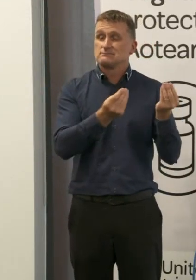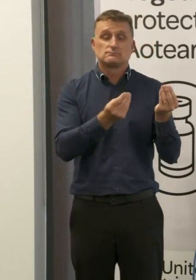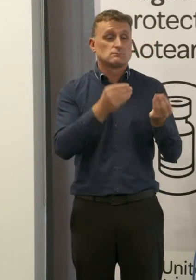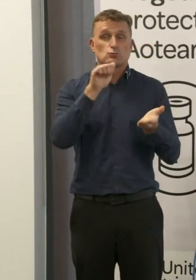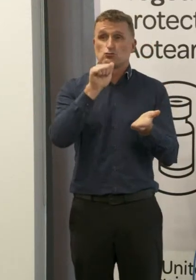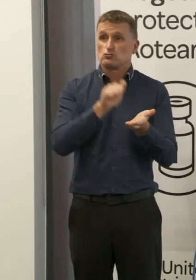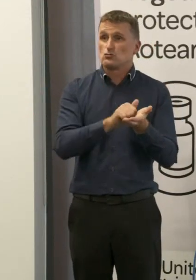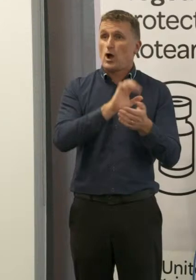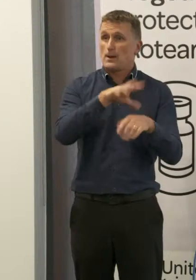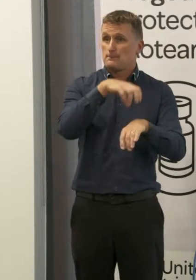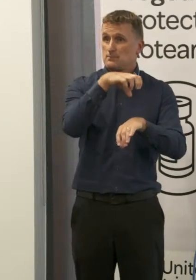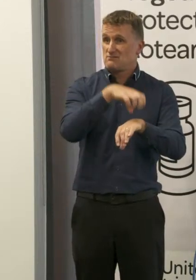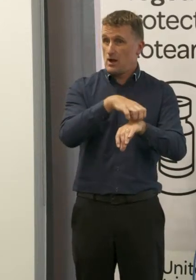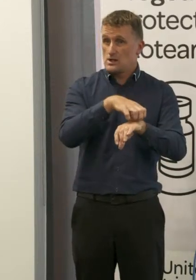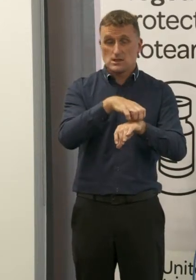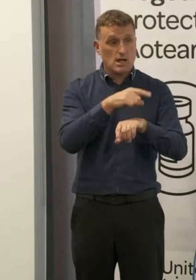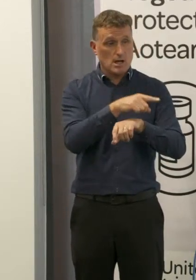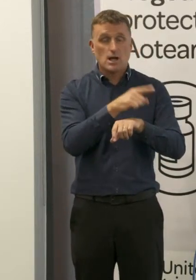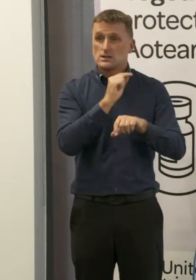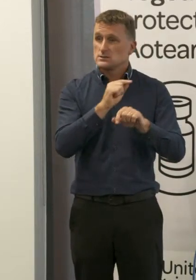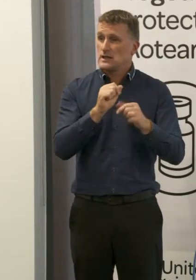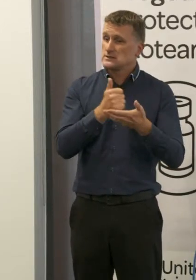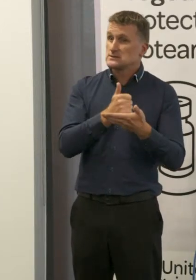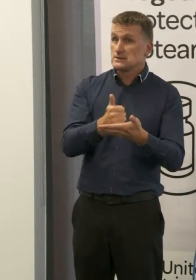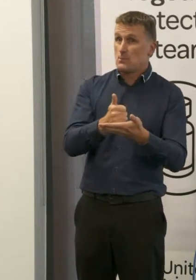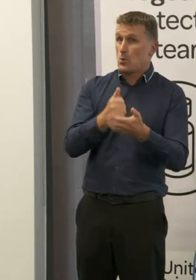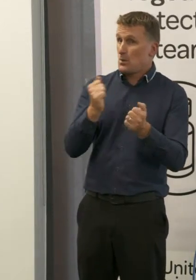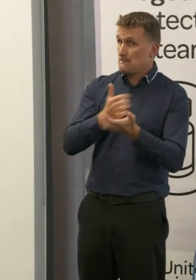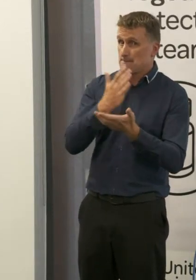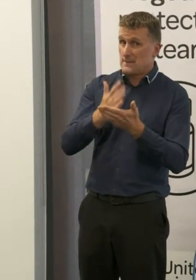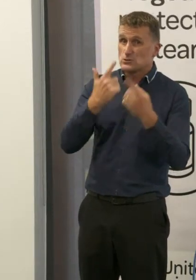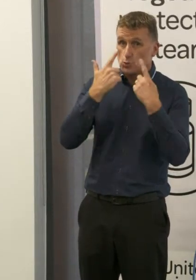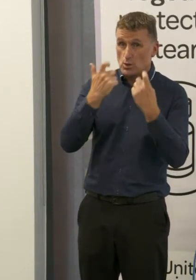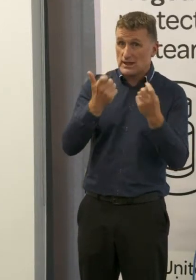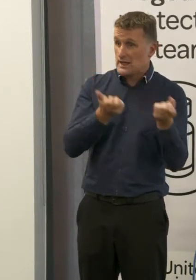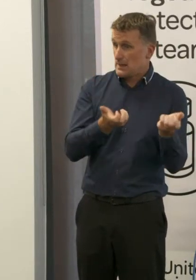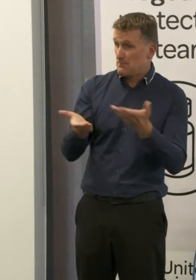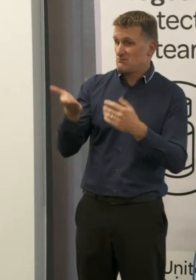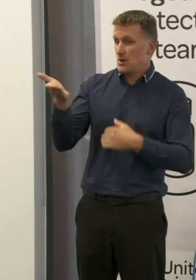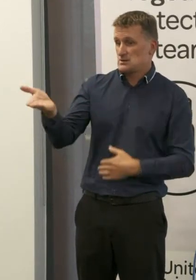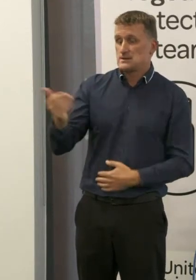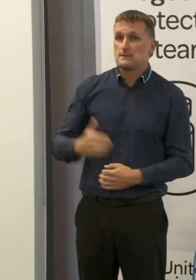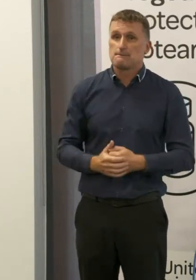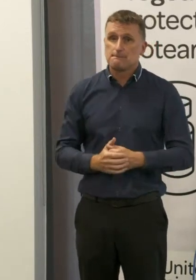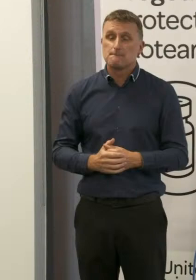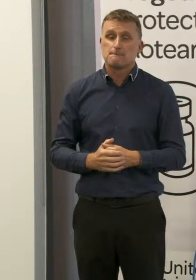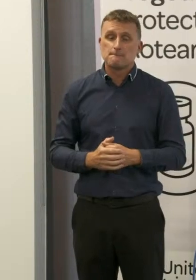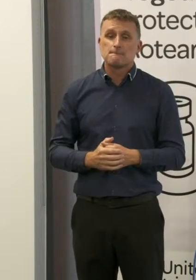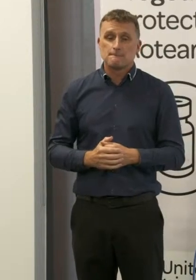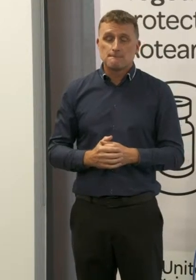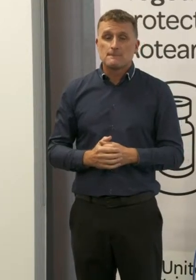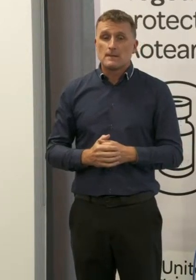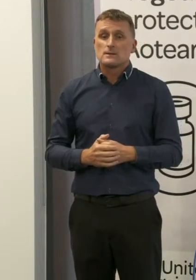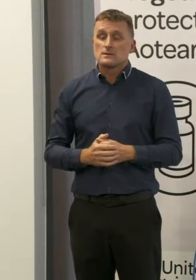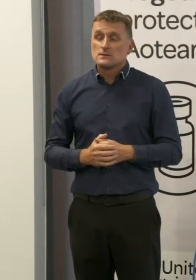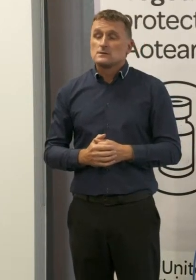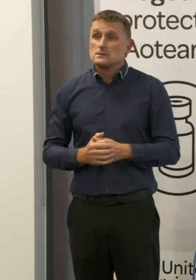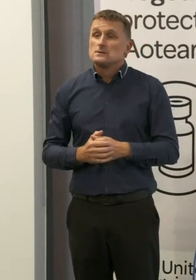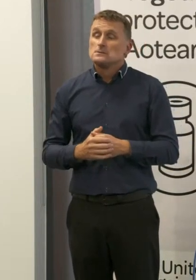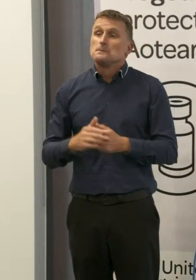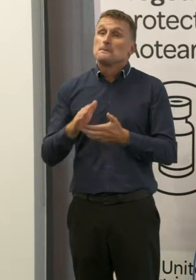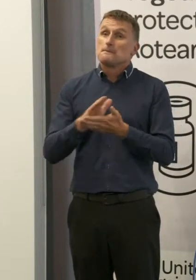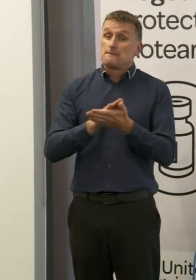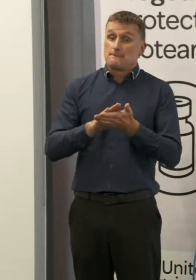can then take the actions that are needed in order to provide the care required. And this is a real example of where we're having to work